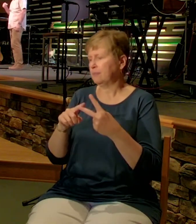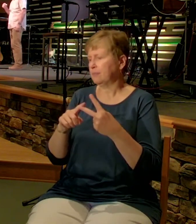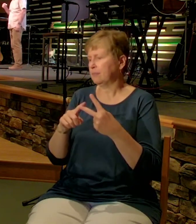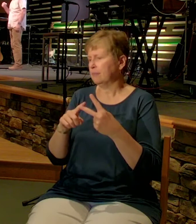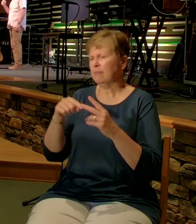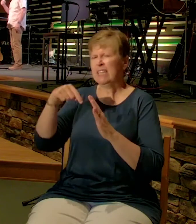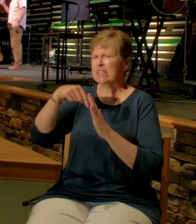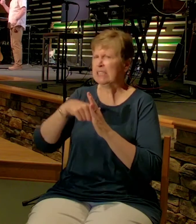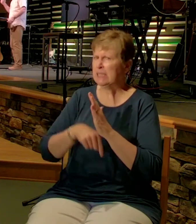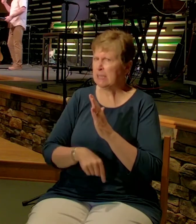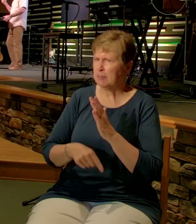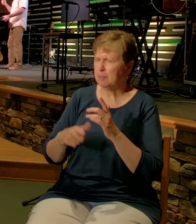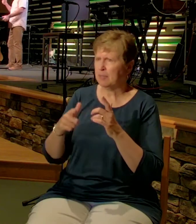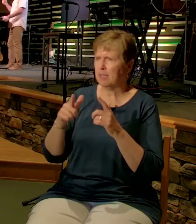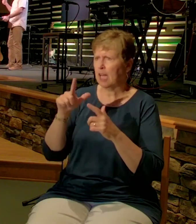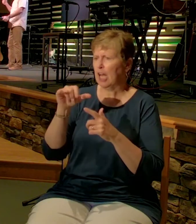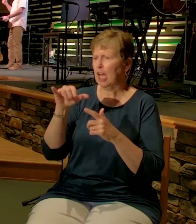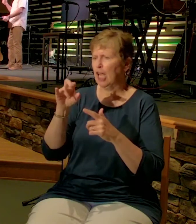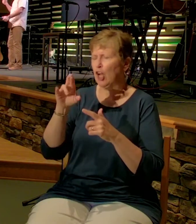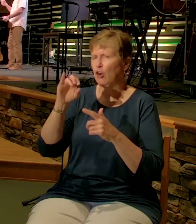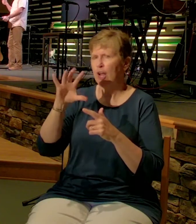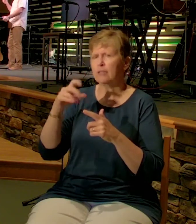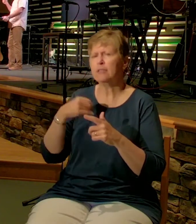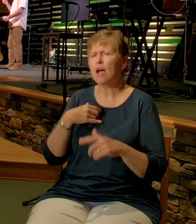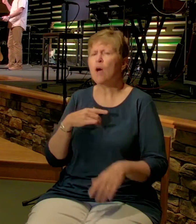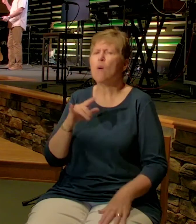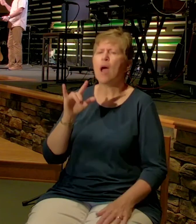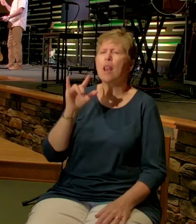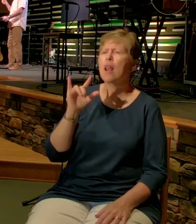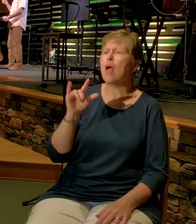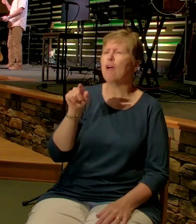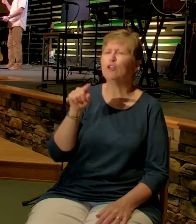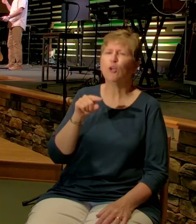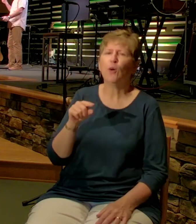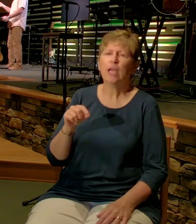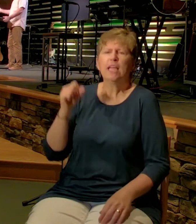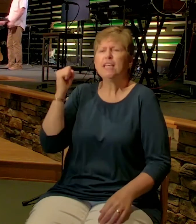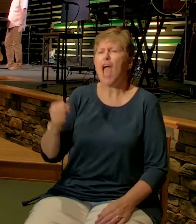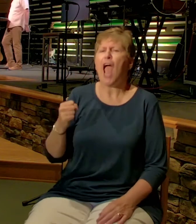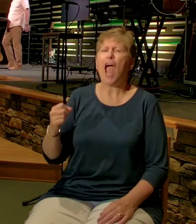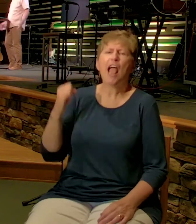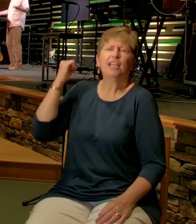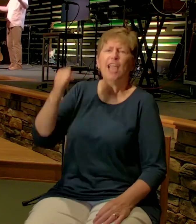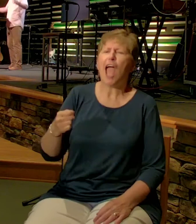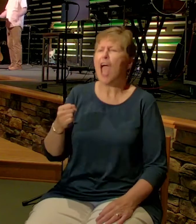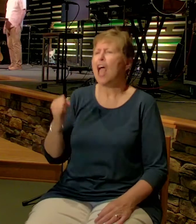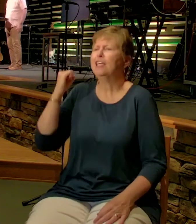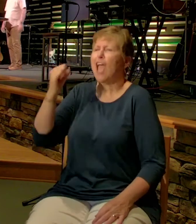lyrics. I love you, yeah, yeah, yeah.